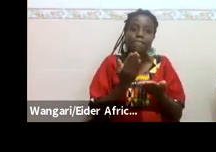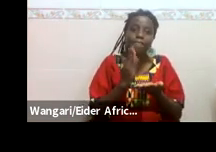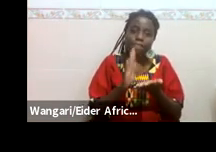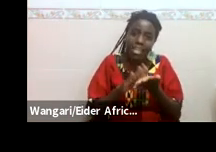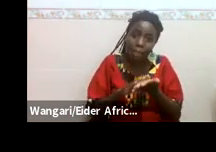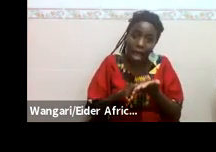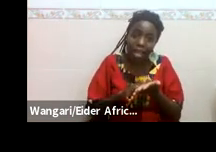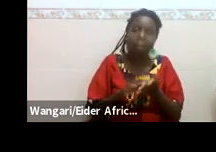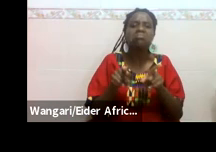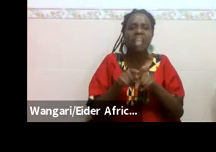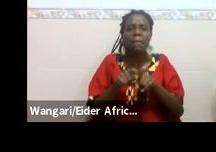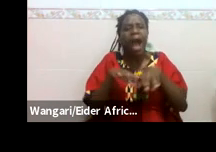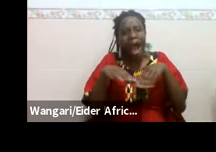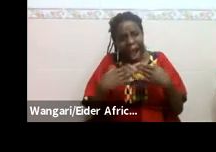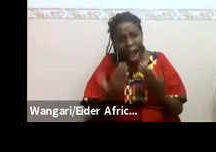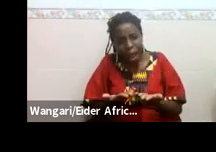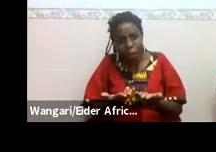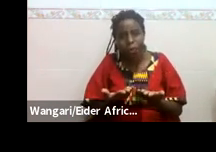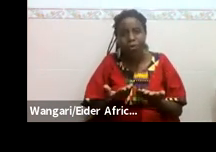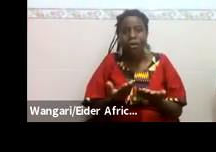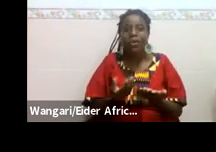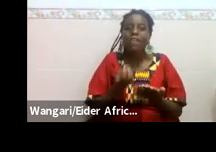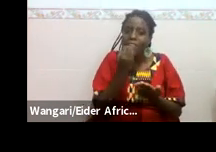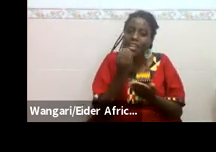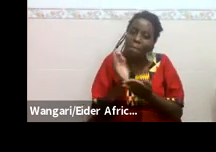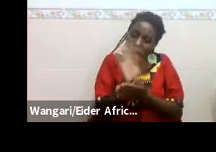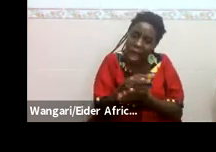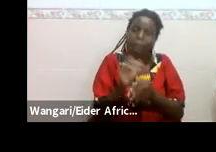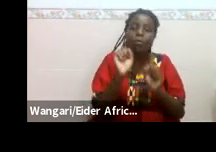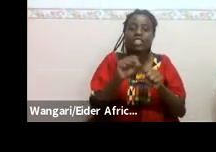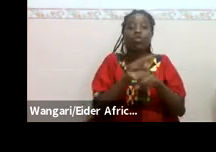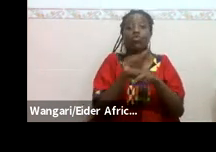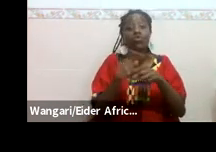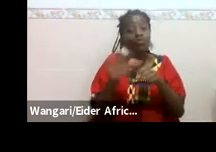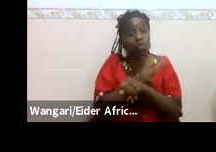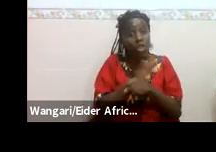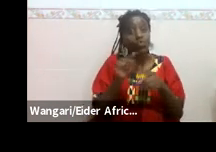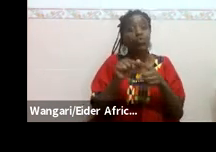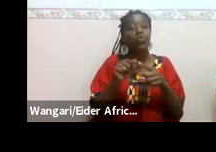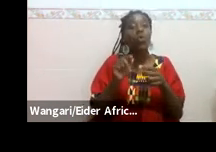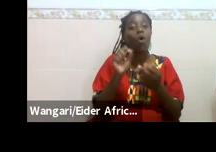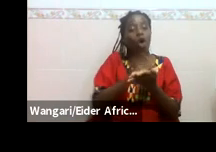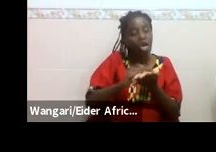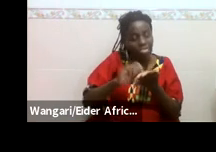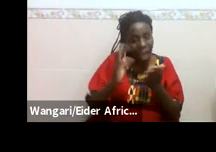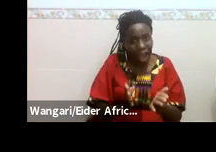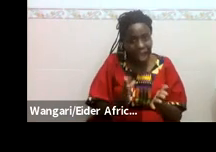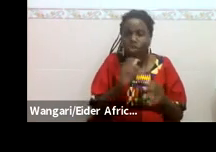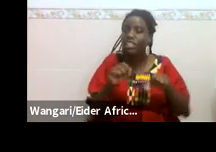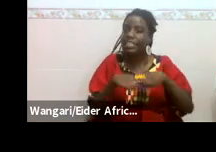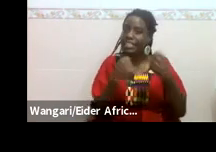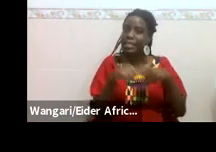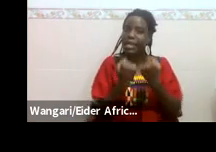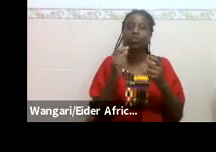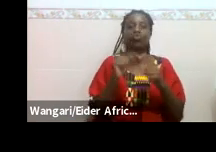craft your answer or your feedback in a way that could be useful to the authors rather than disruptive, is definitely the #1